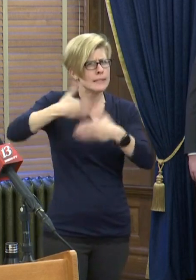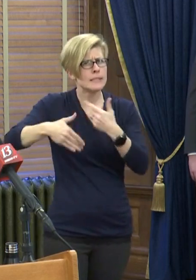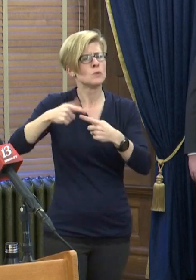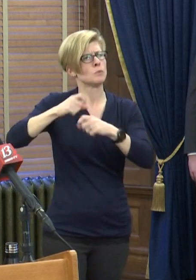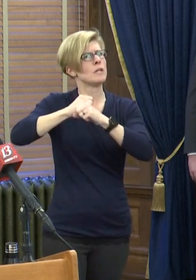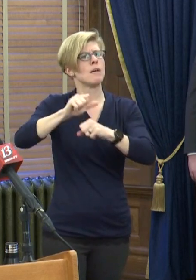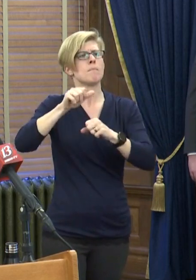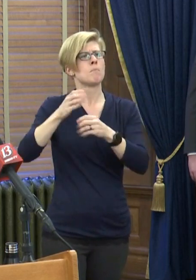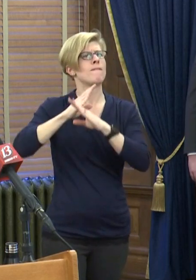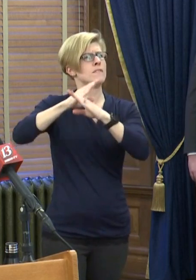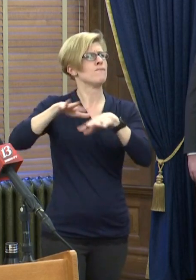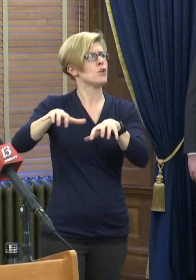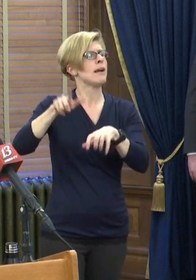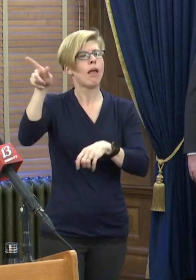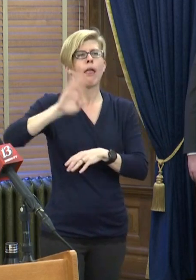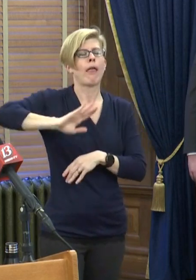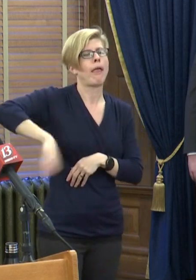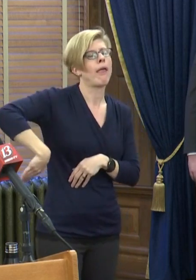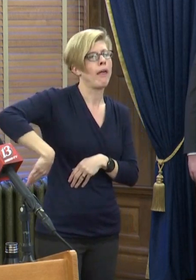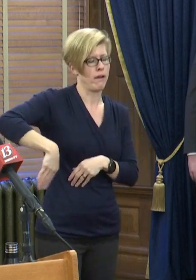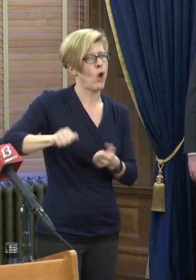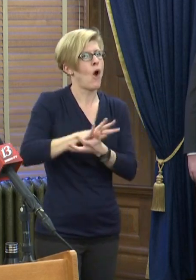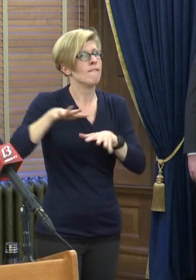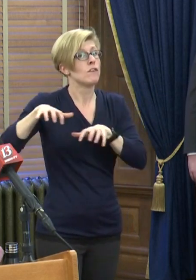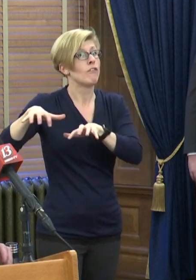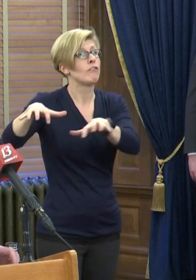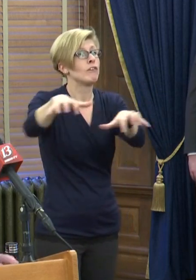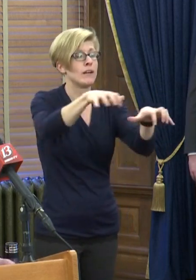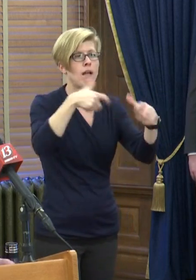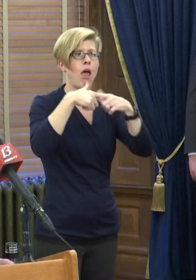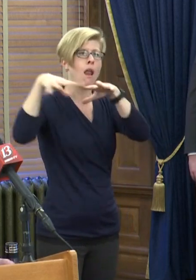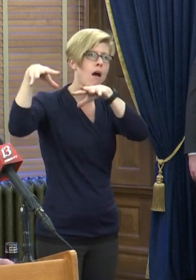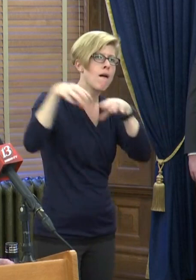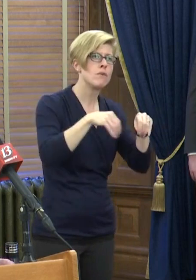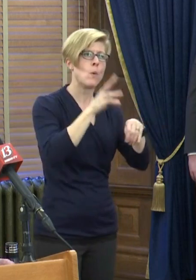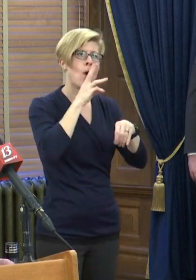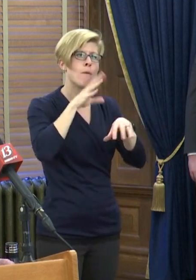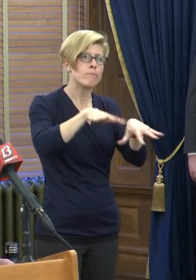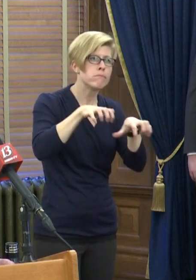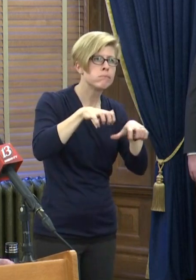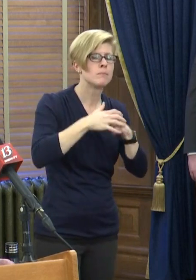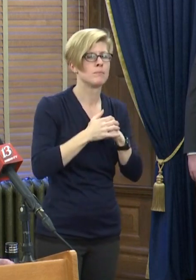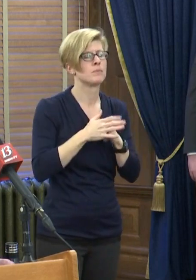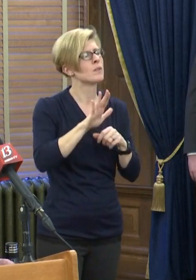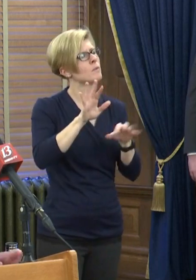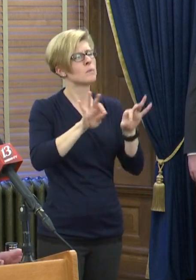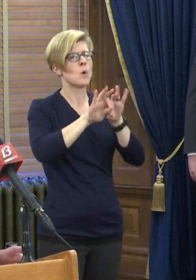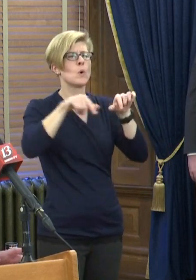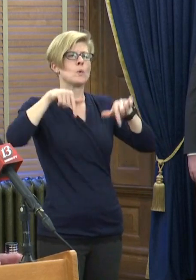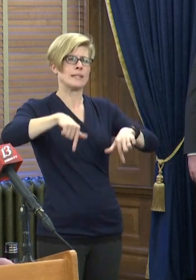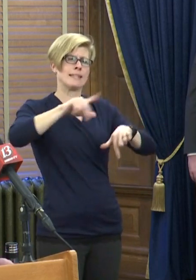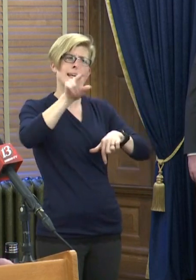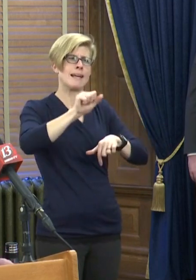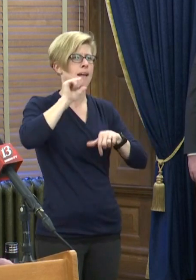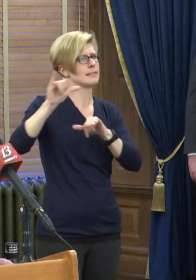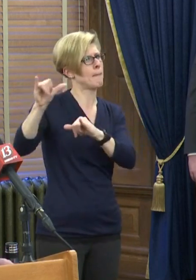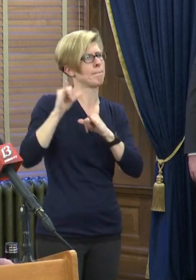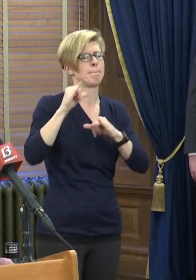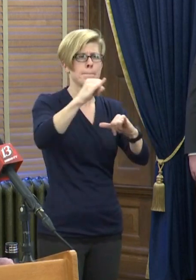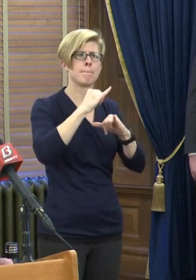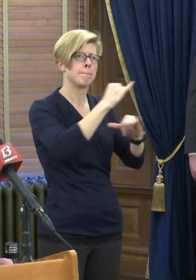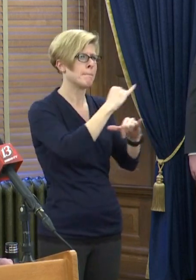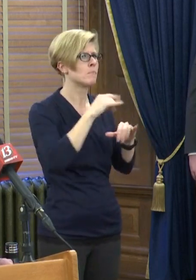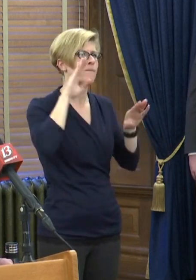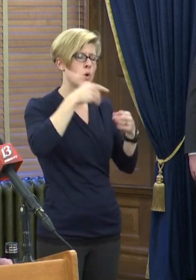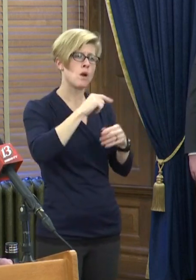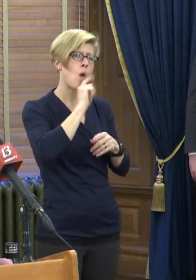our safety nets, to support our communities and our families in time of need. And it's not just the Department of